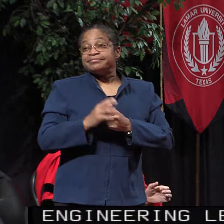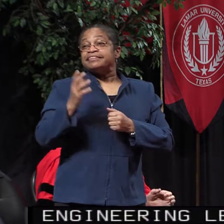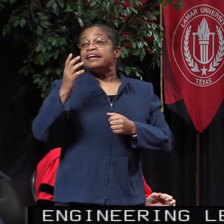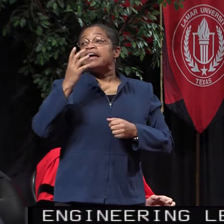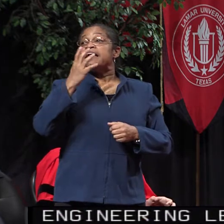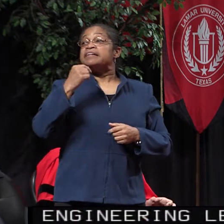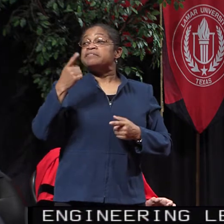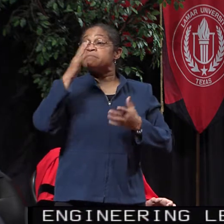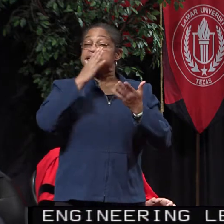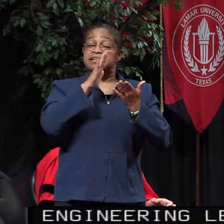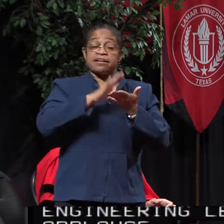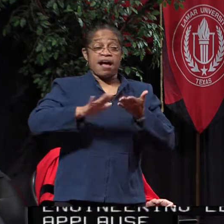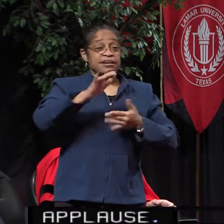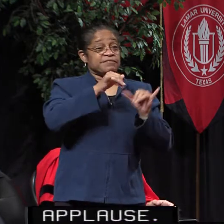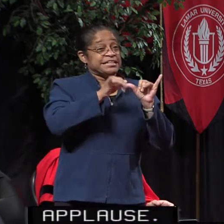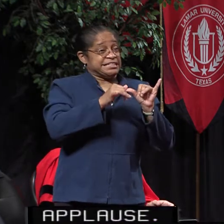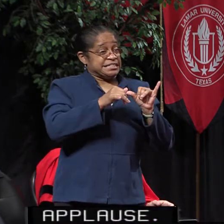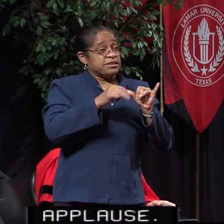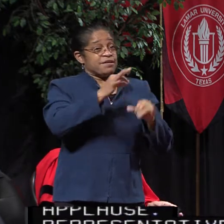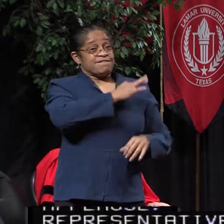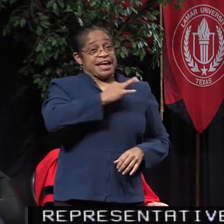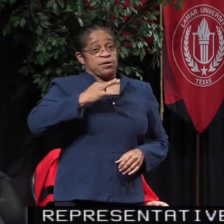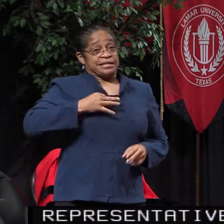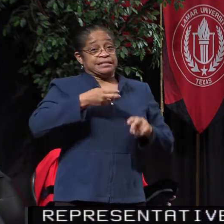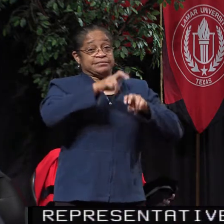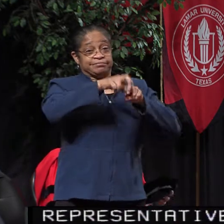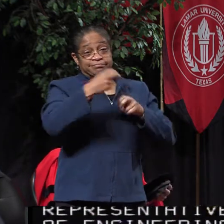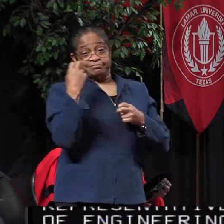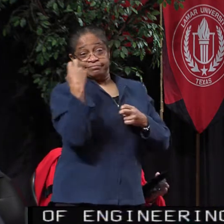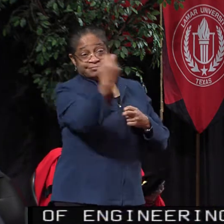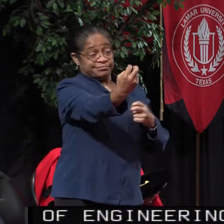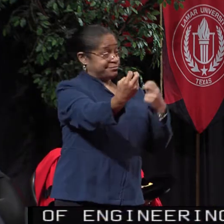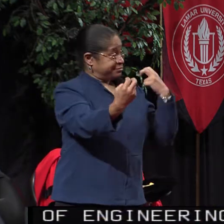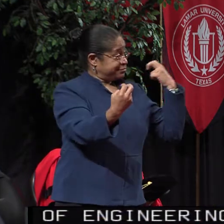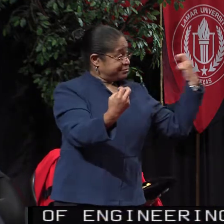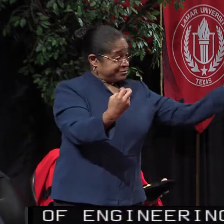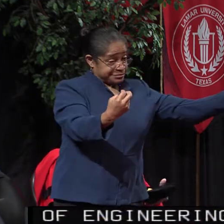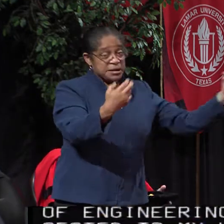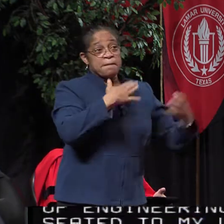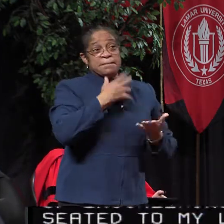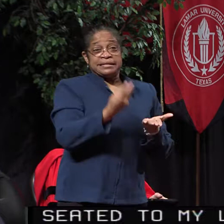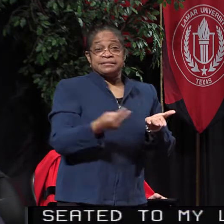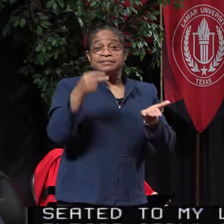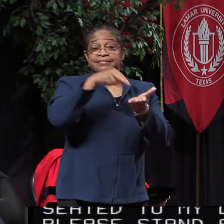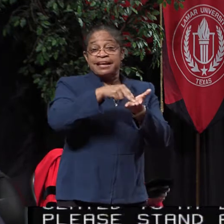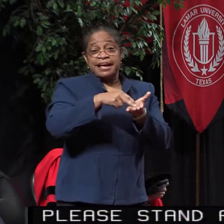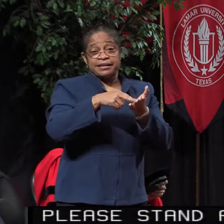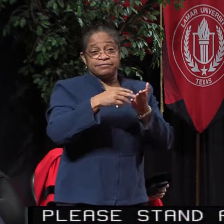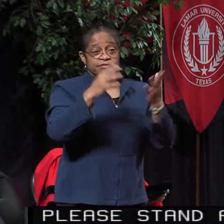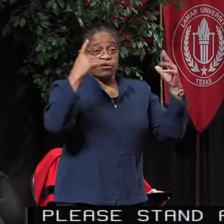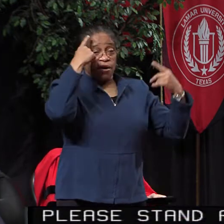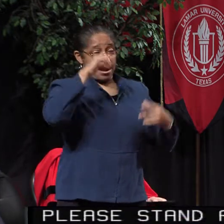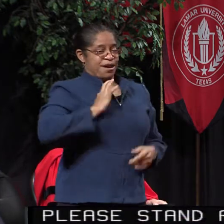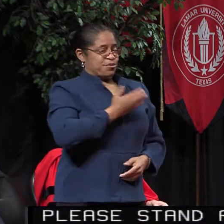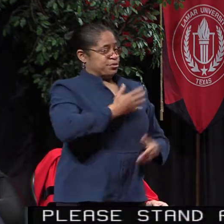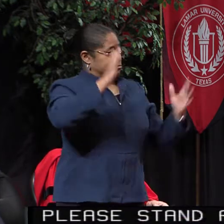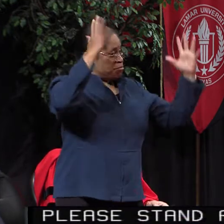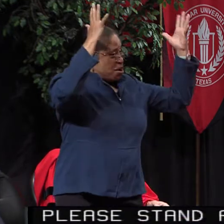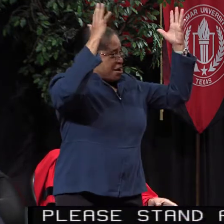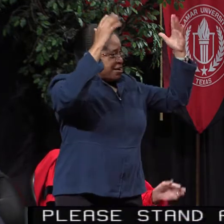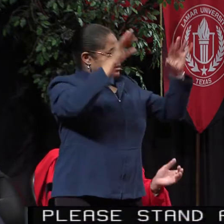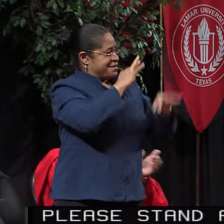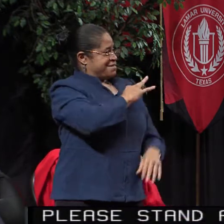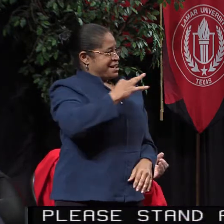Representatives of the College of Engineering faculty are seated to my left and right. Please stand and receive our applause. The